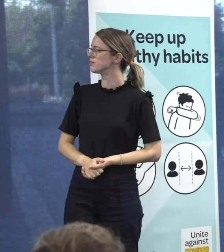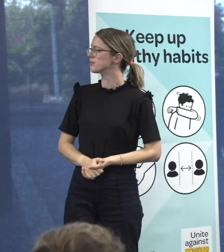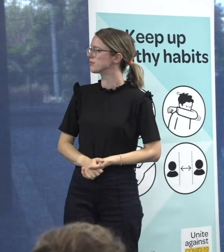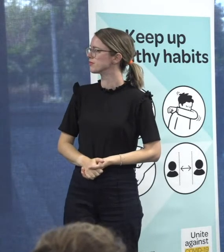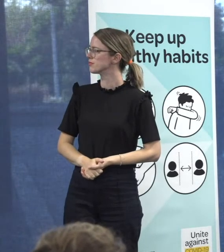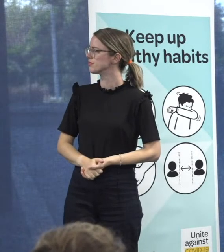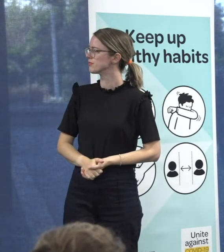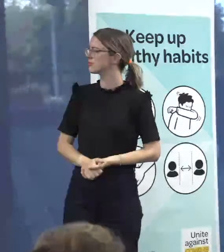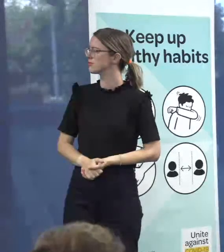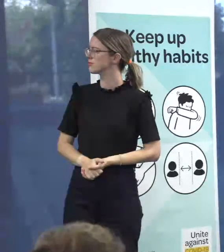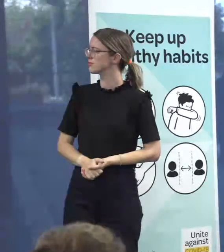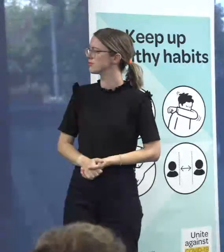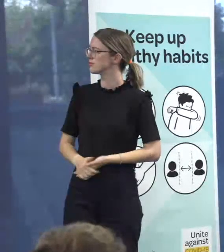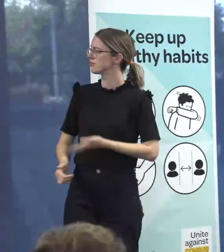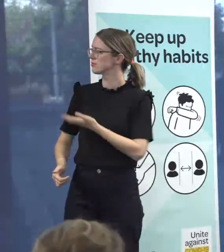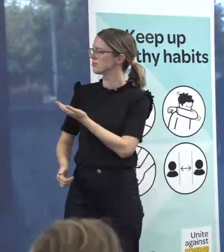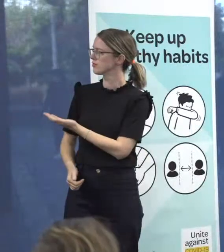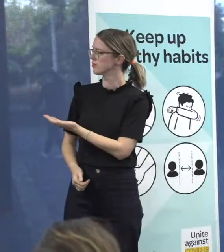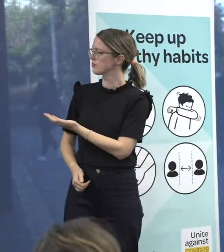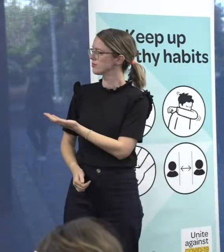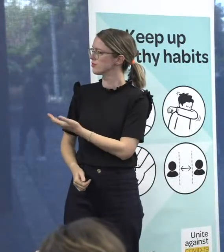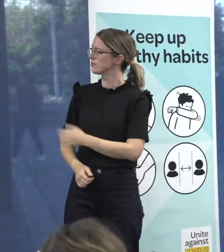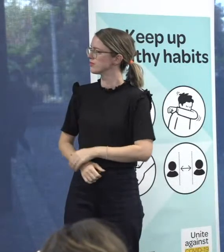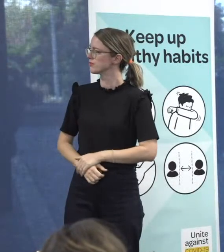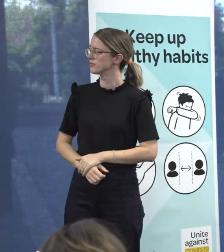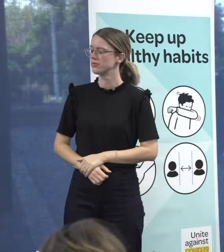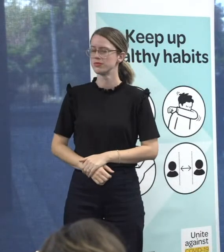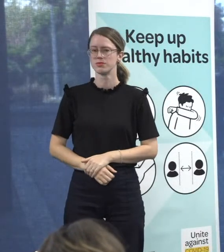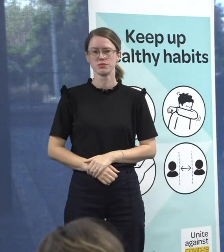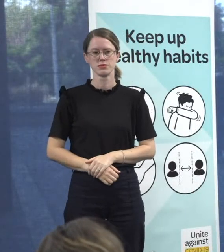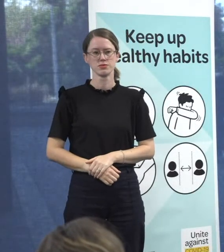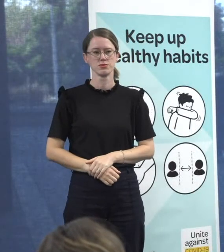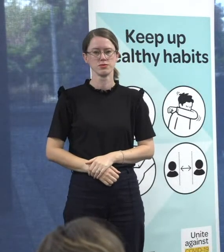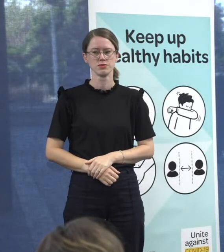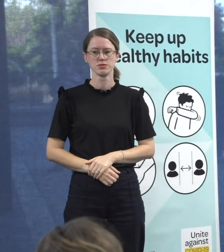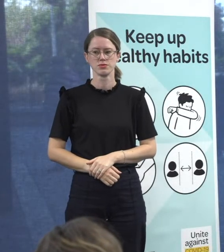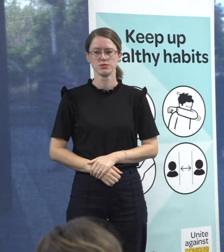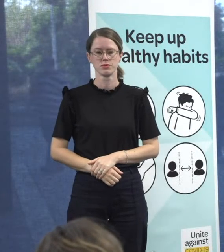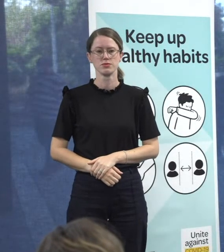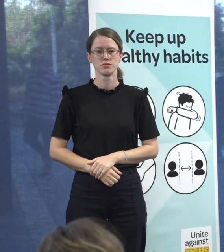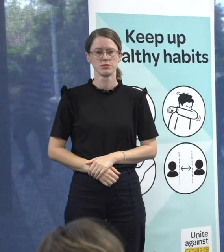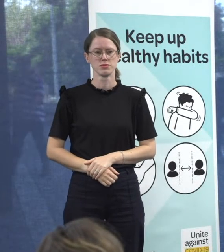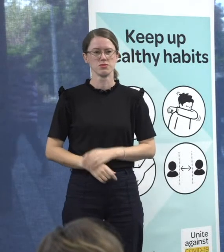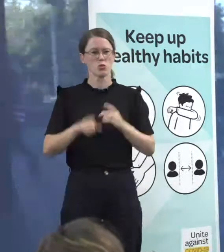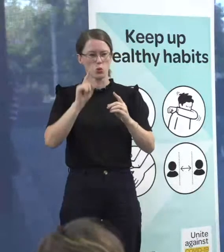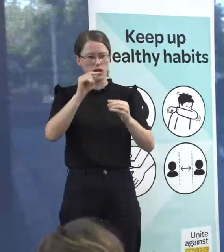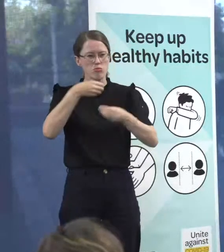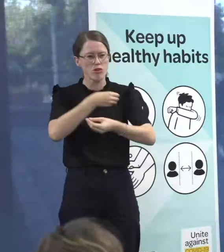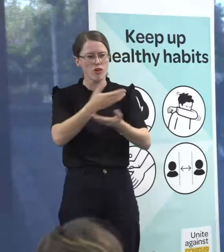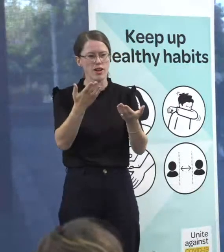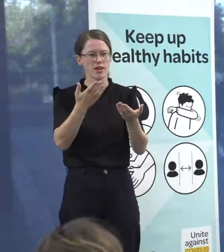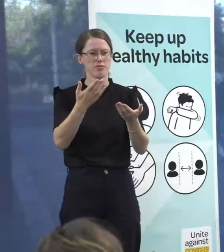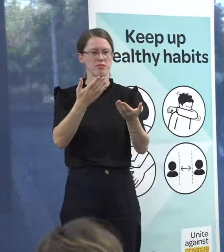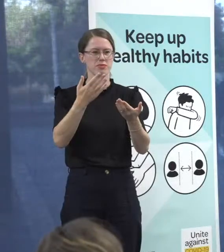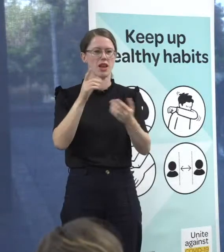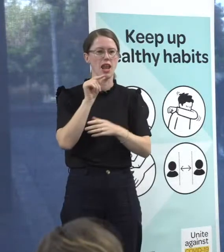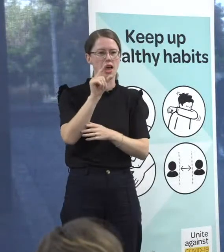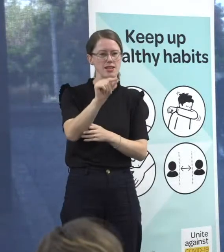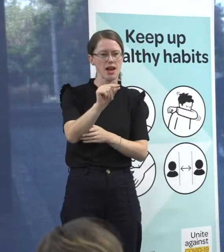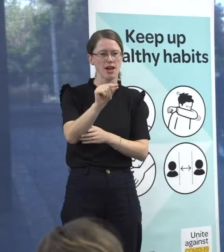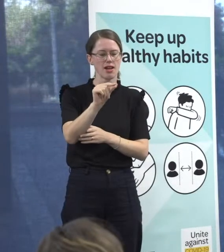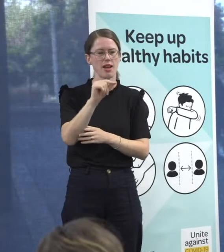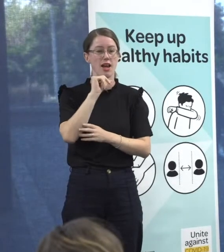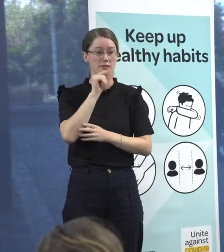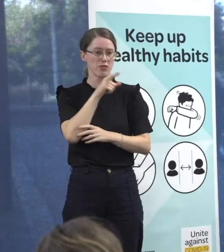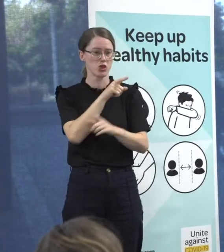all, and this is a slide we've shown before, and we will be able to make the slides available in soft copy afterwards if you'd like to either ask Luke, who's